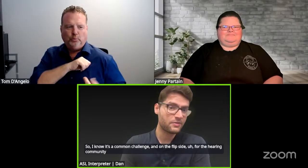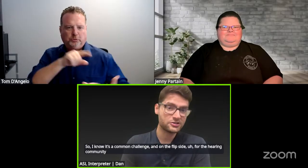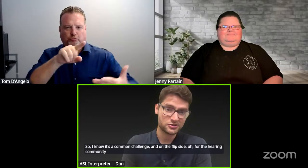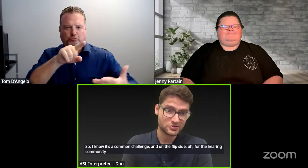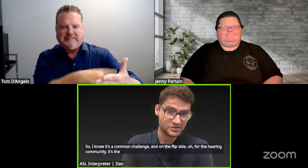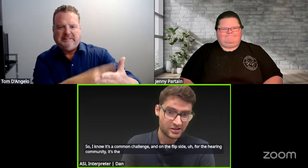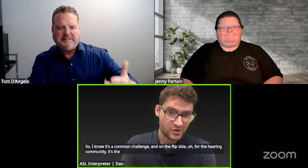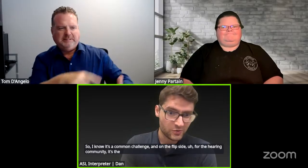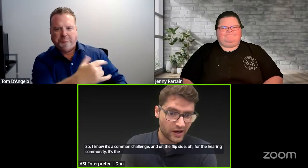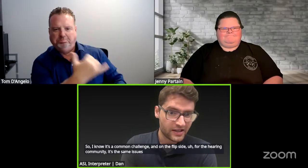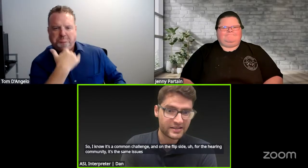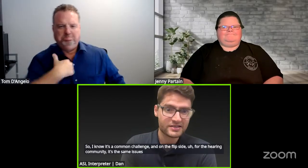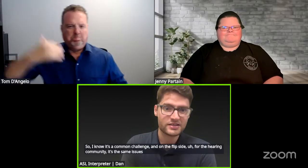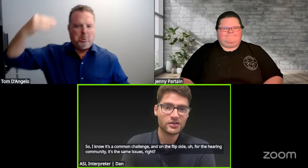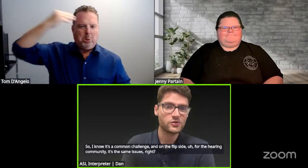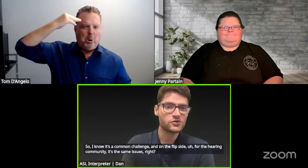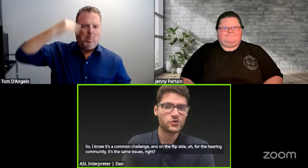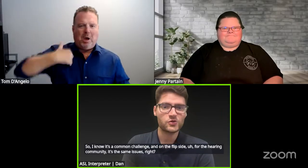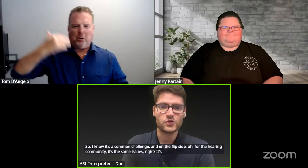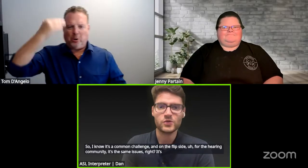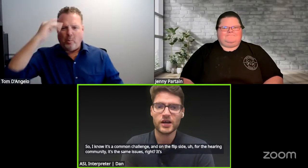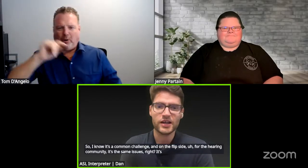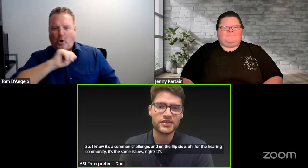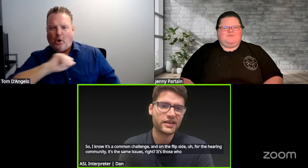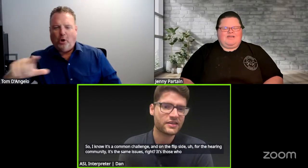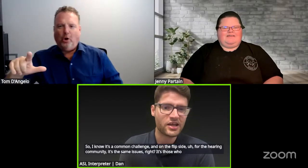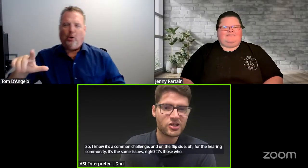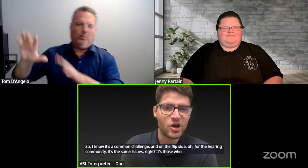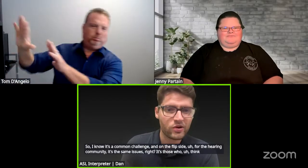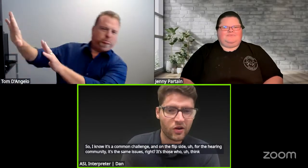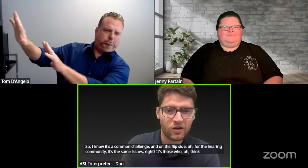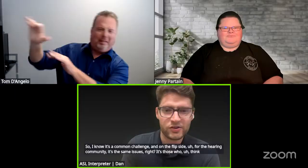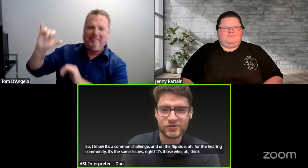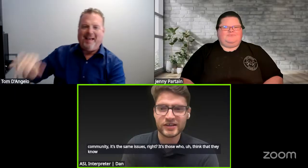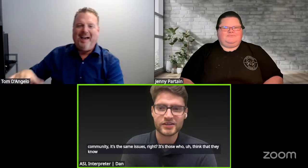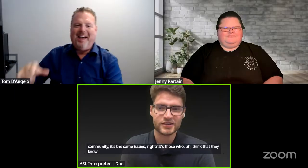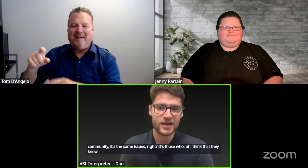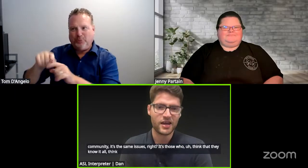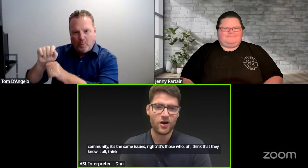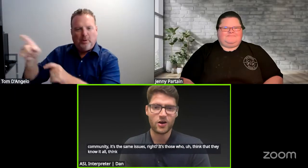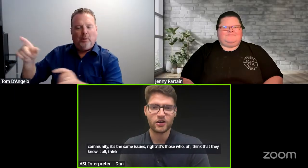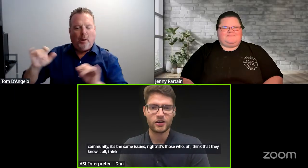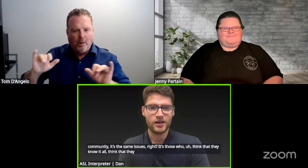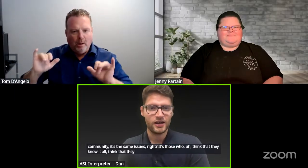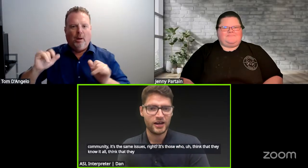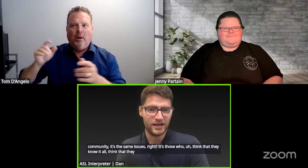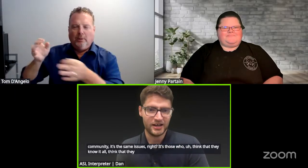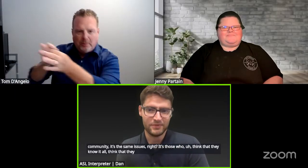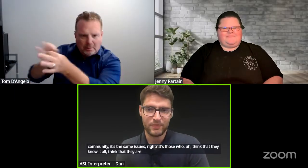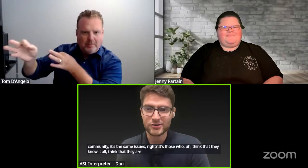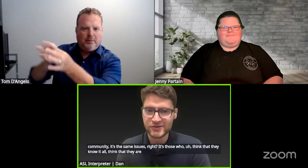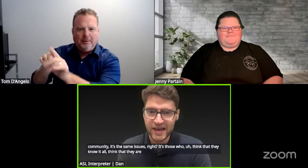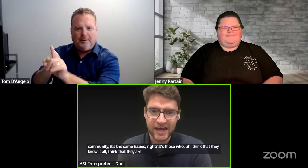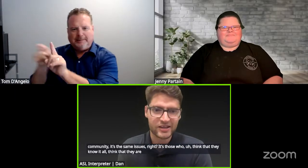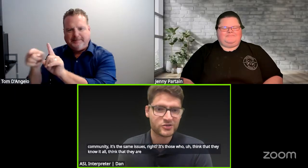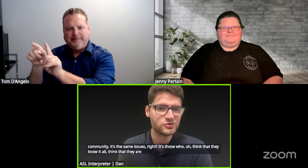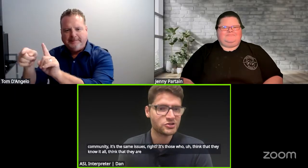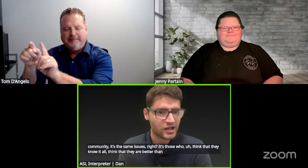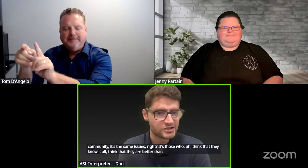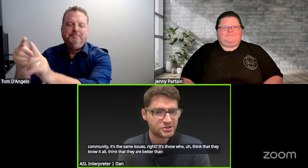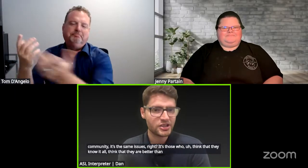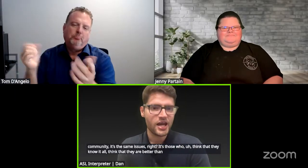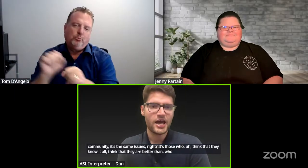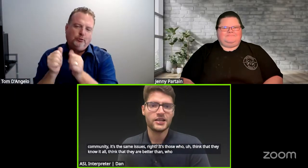the same issues, right? It's those who think that they know it all, think that they are better than,